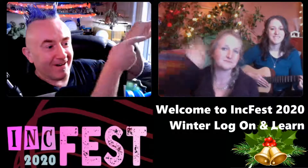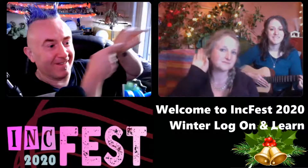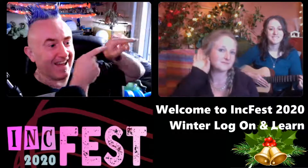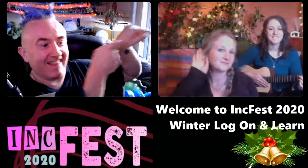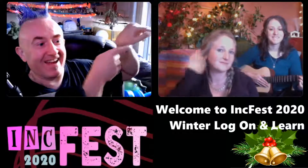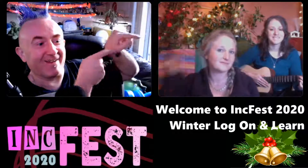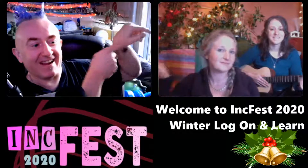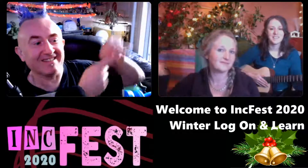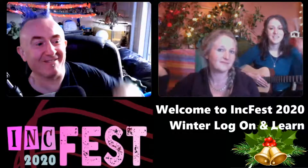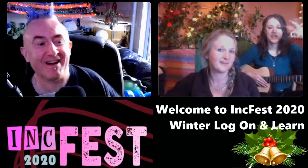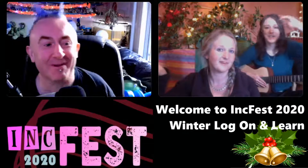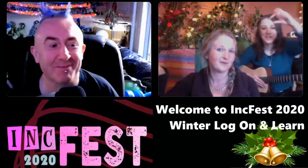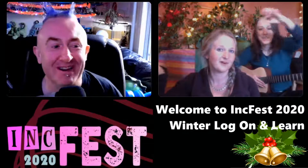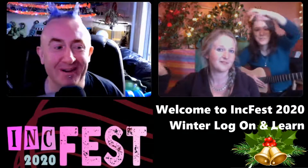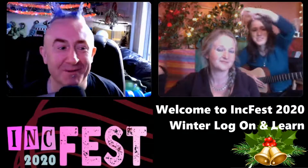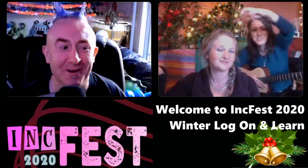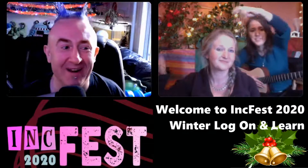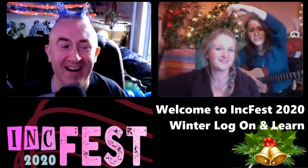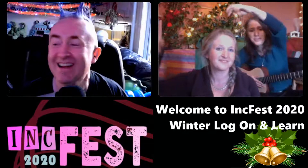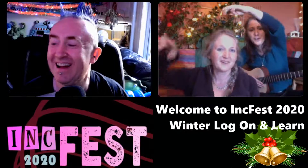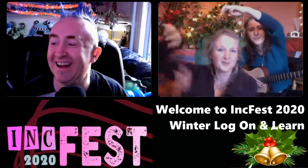there. There we go. So we know which windows we're in.